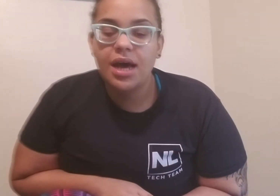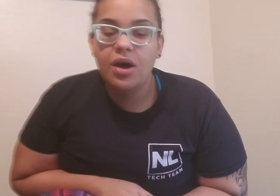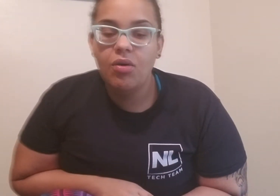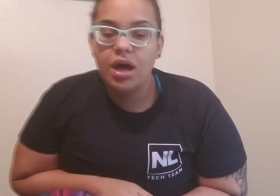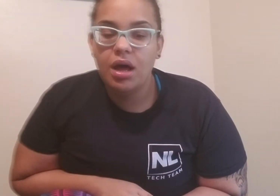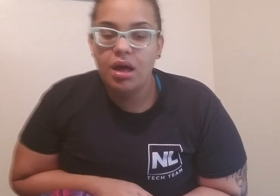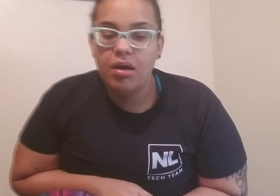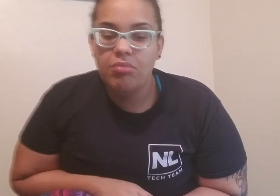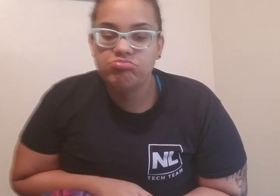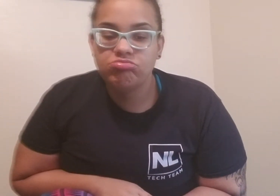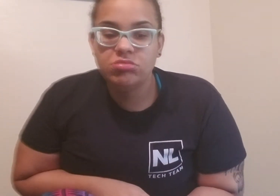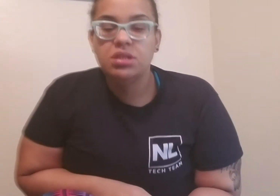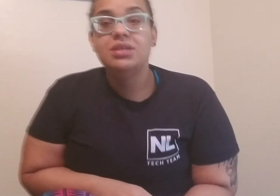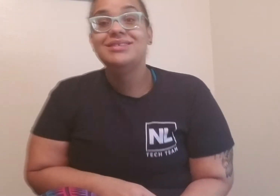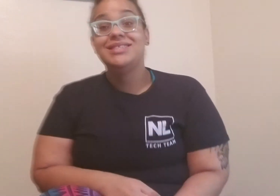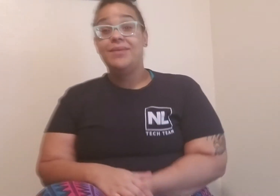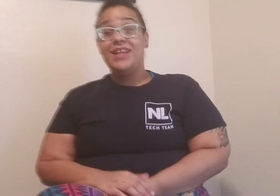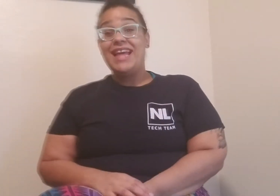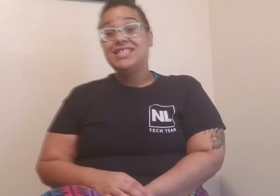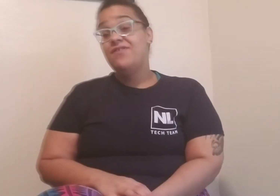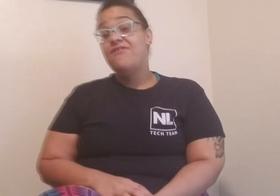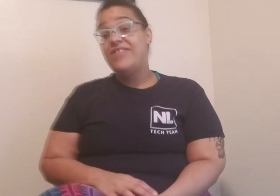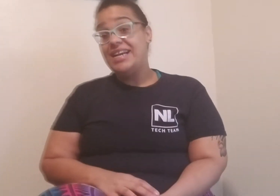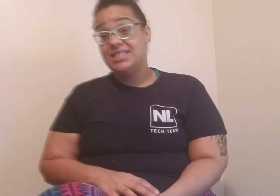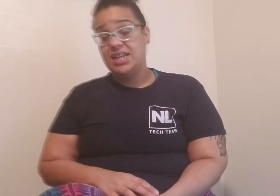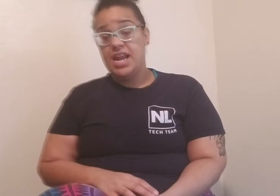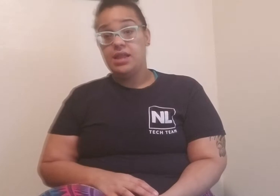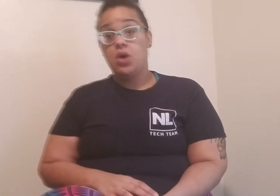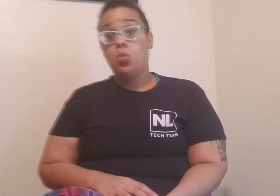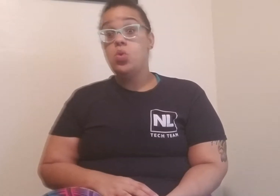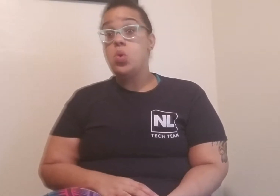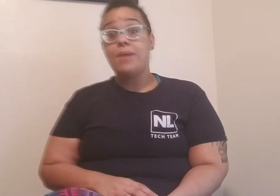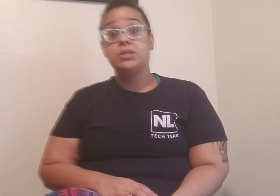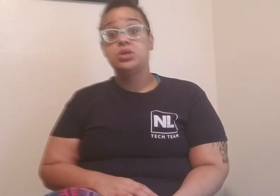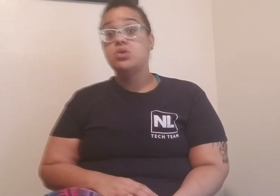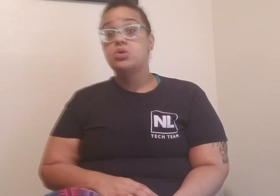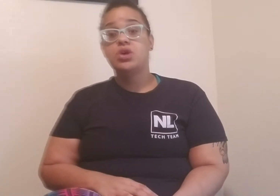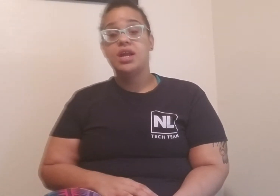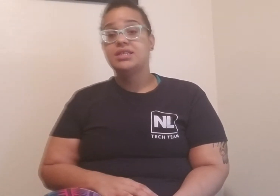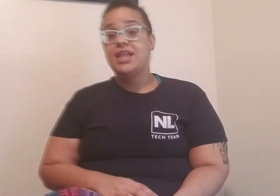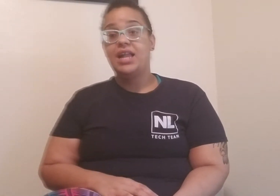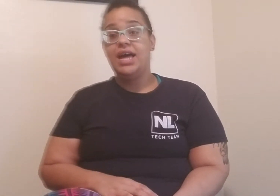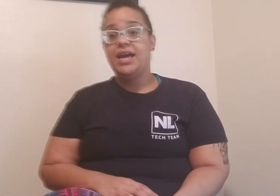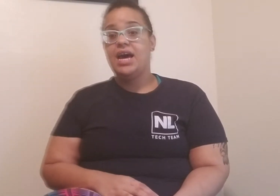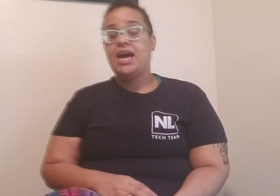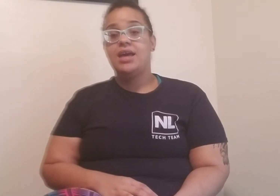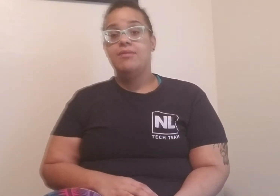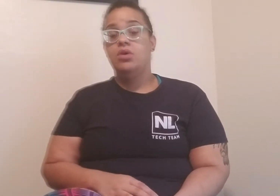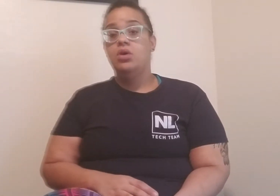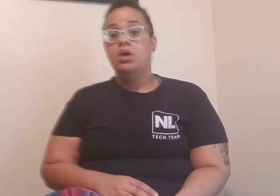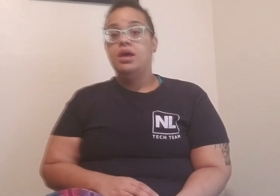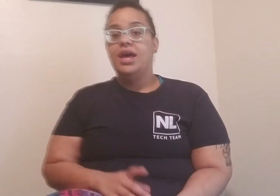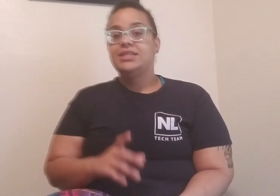So, something that is fascinating, like, woo, I'm so drawn into that. Like I am, it's